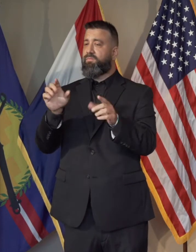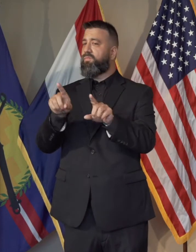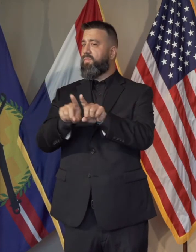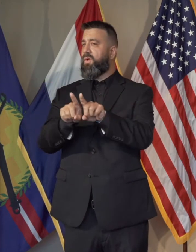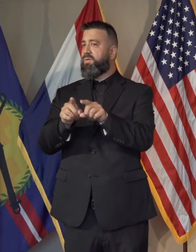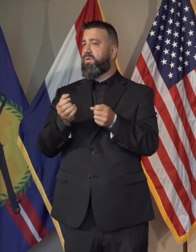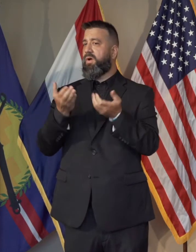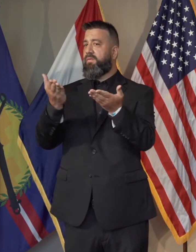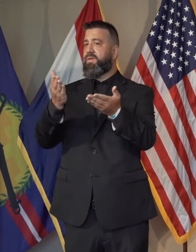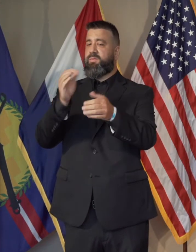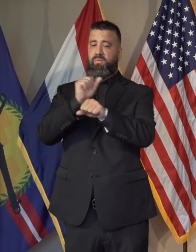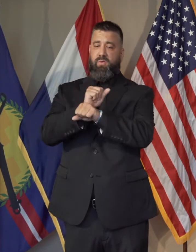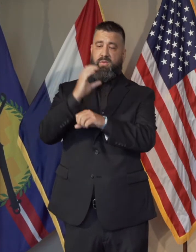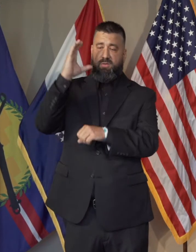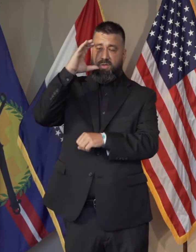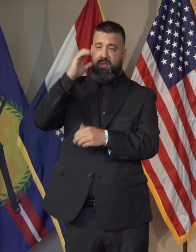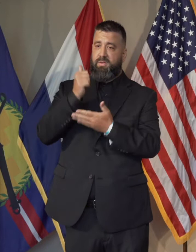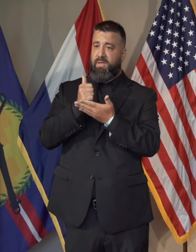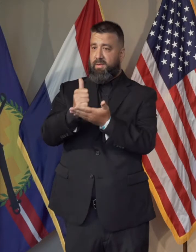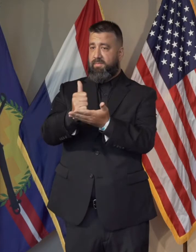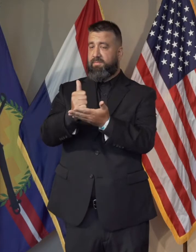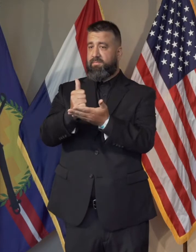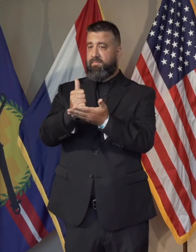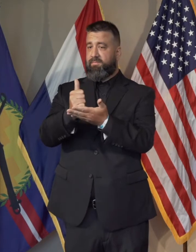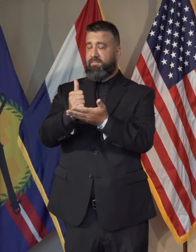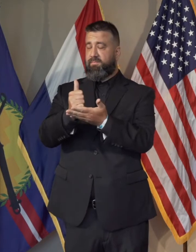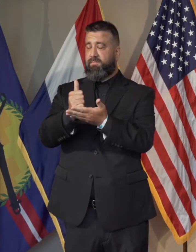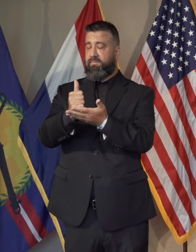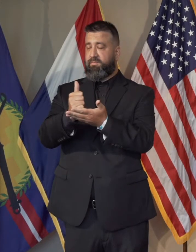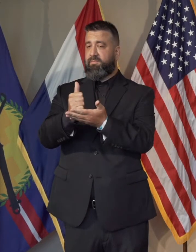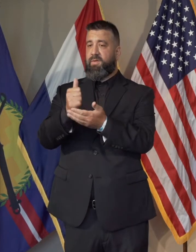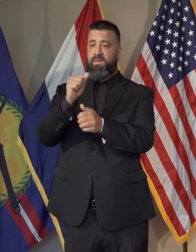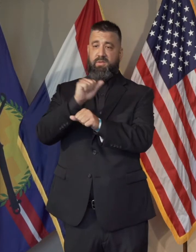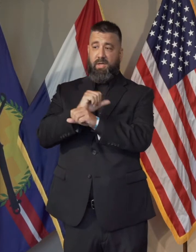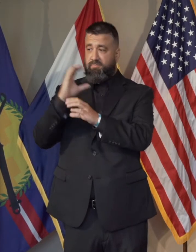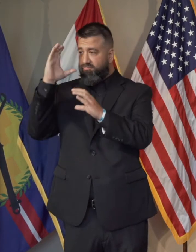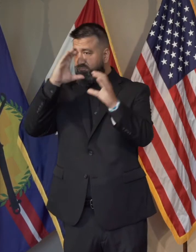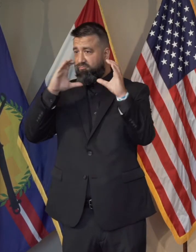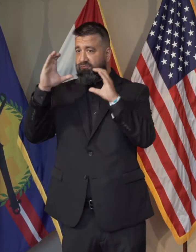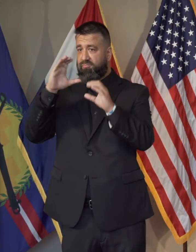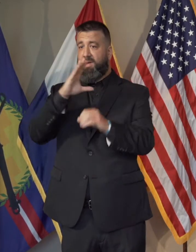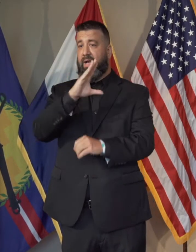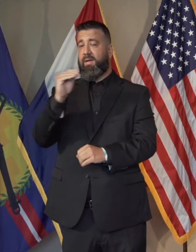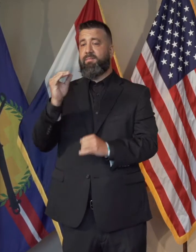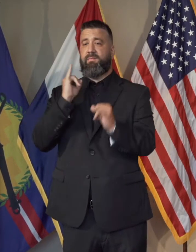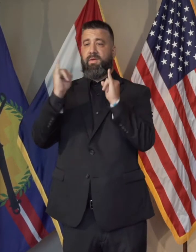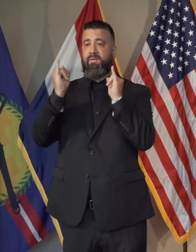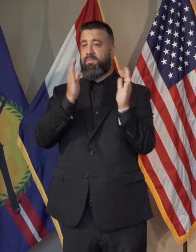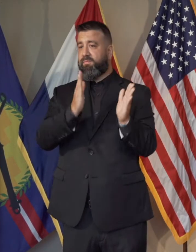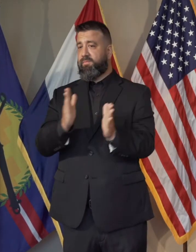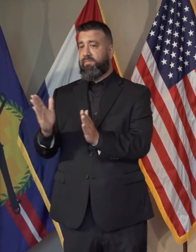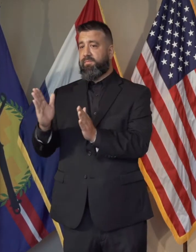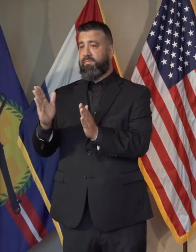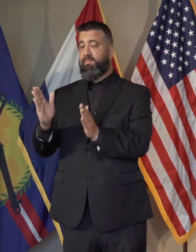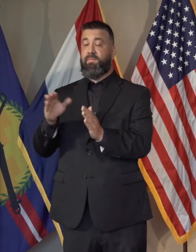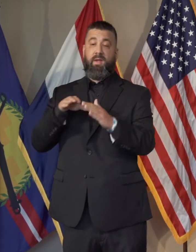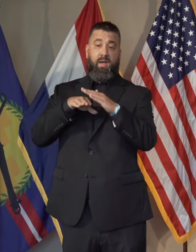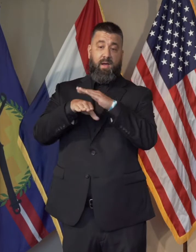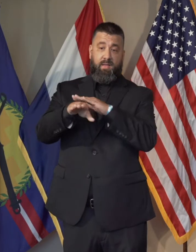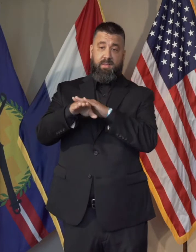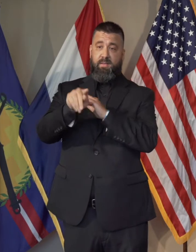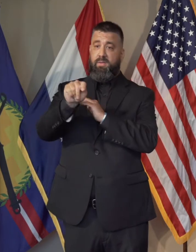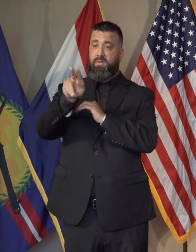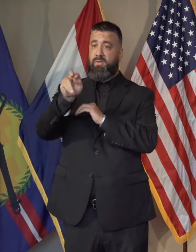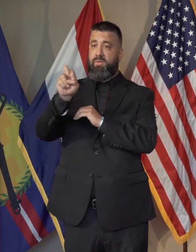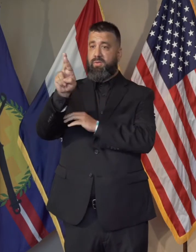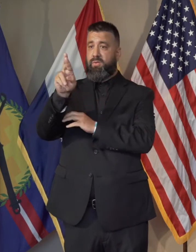with resume support, job searches, and interview prep. And access to Tutor.com is available to all St.